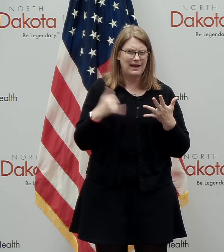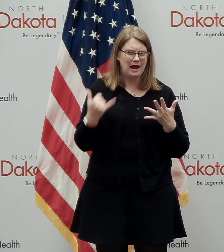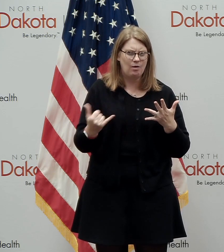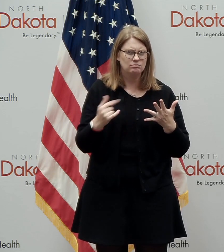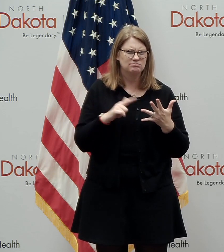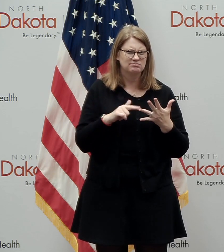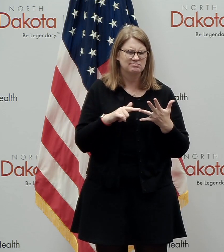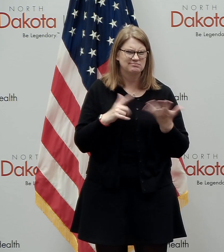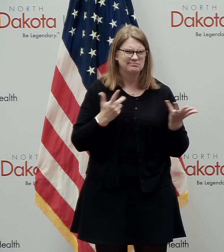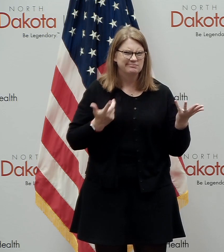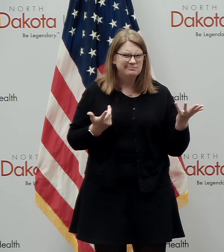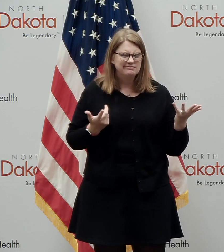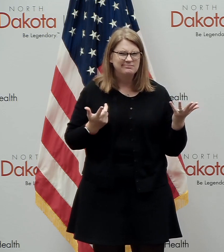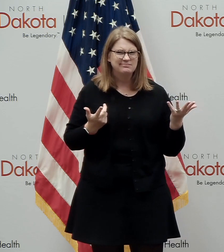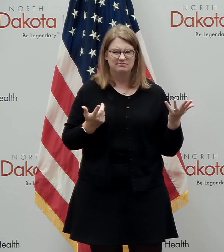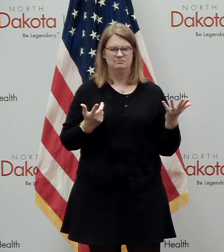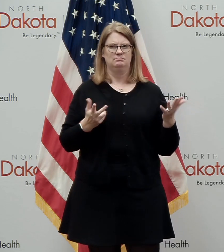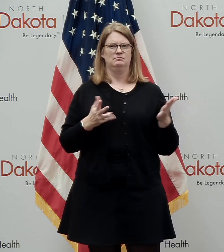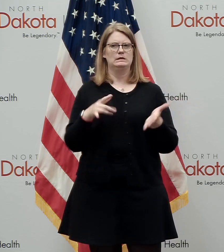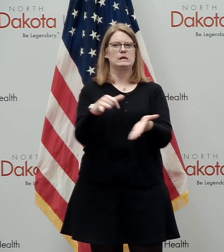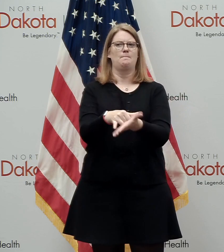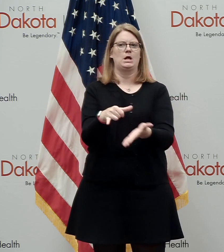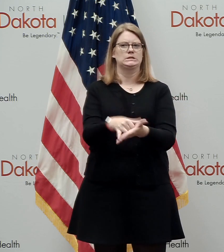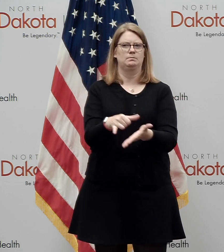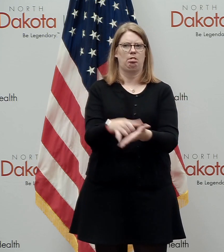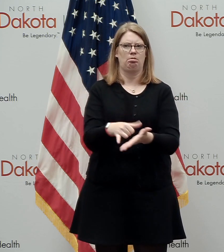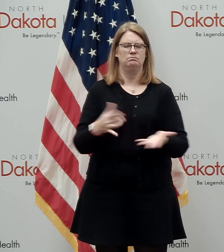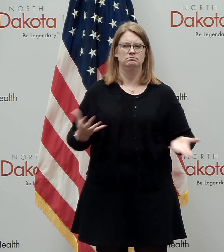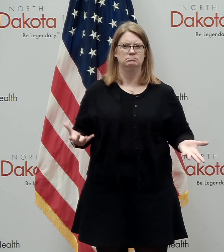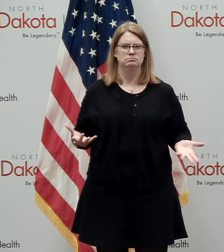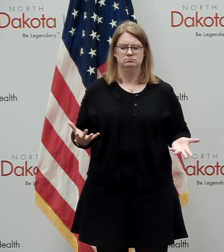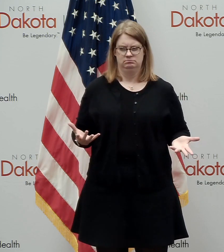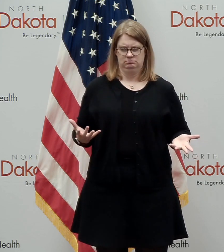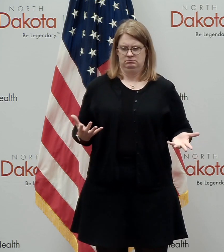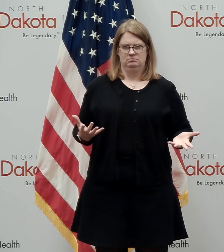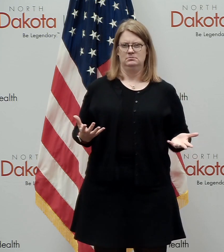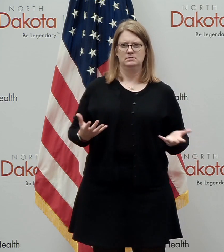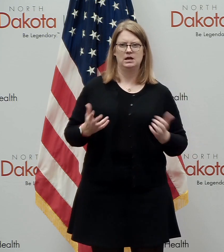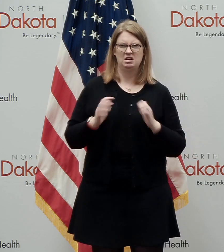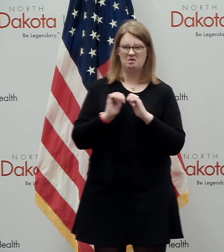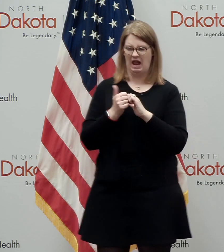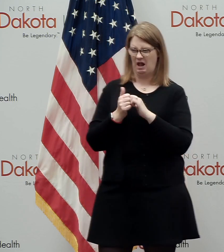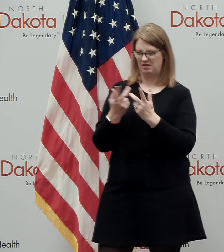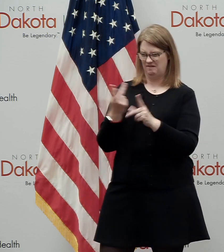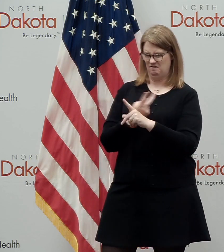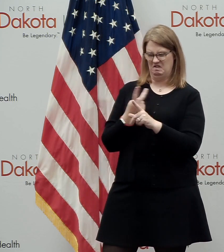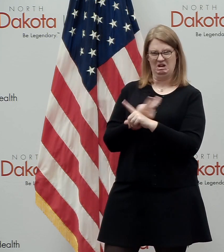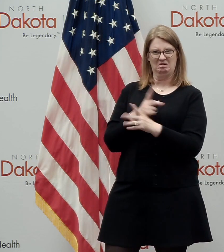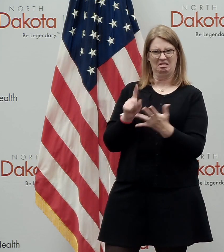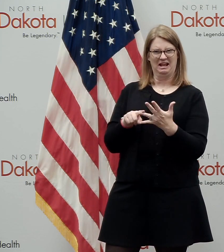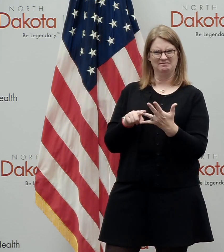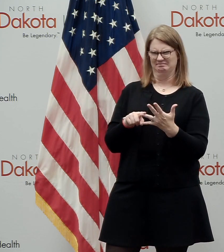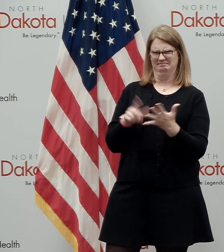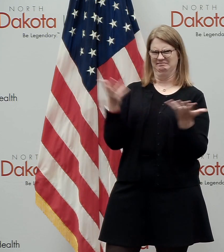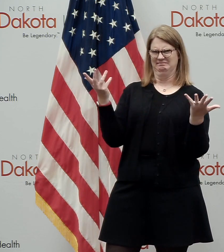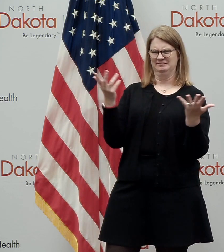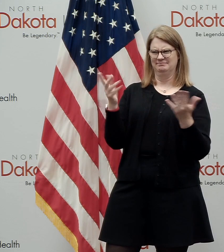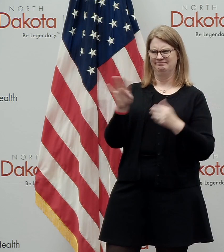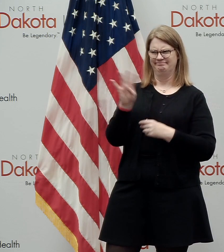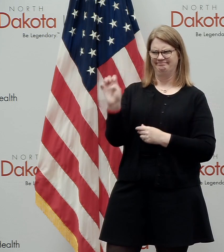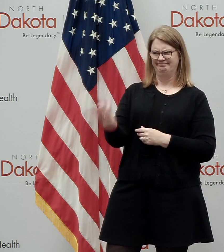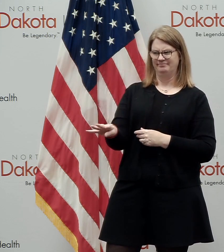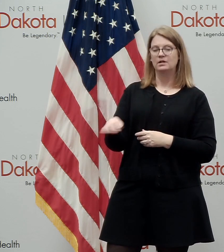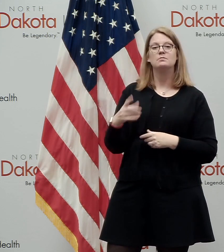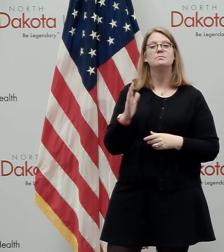there's not any possible way that we've been able to conclude how they're coming to that conclusion. But we had a great